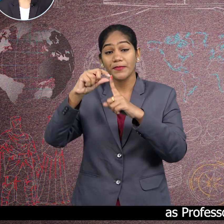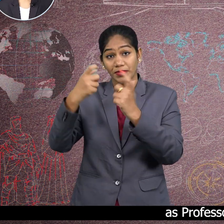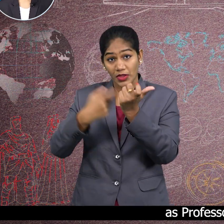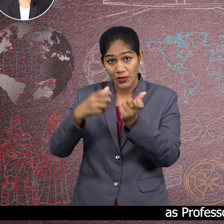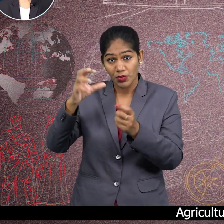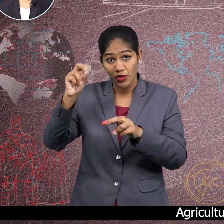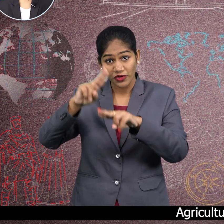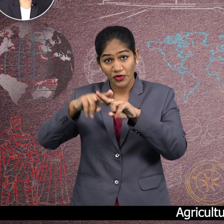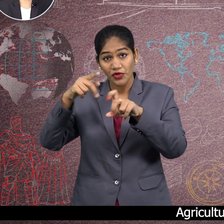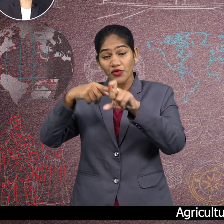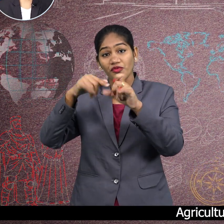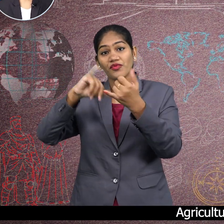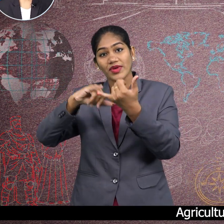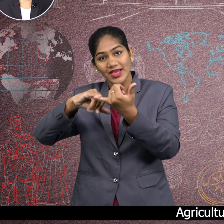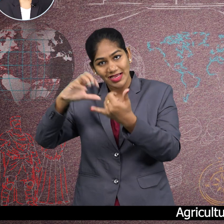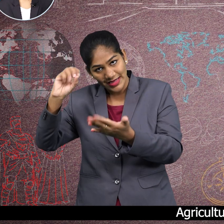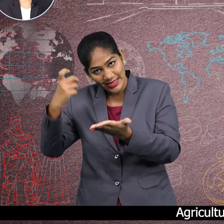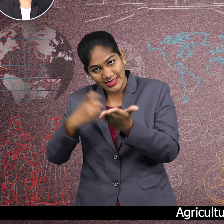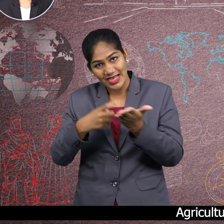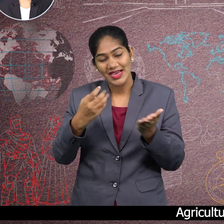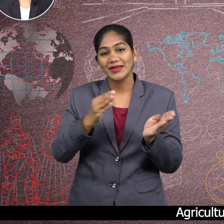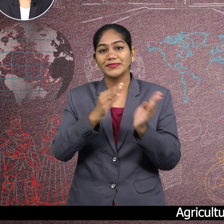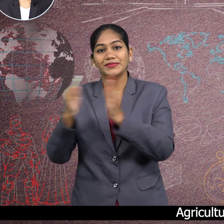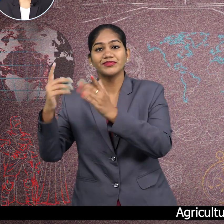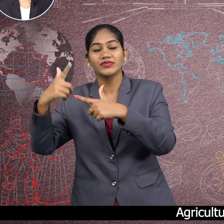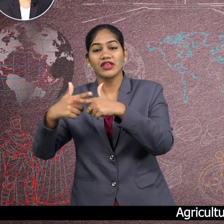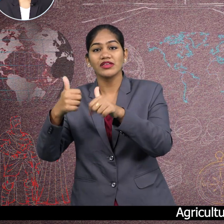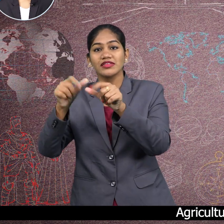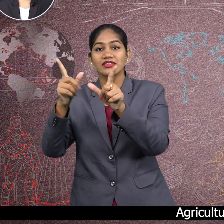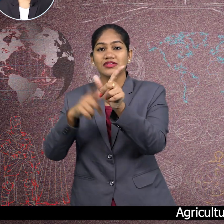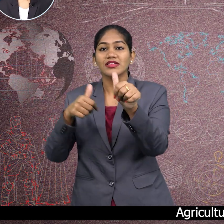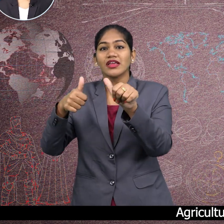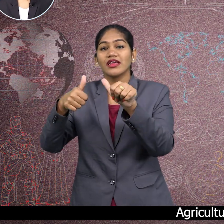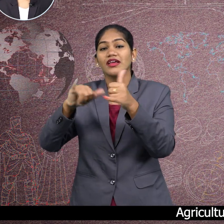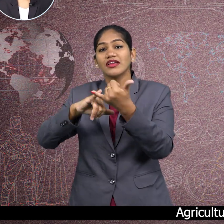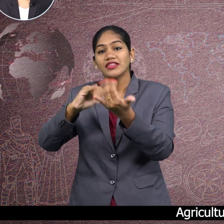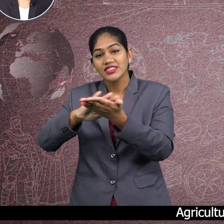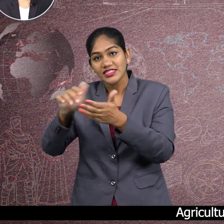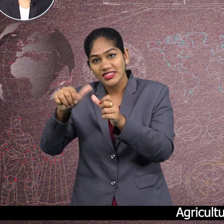Jaishankar Agriculture University.